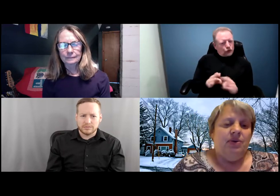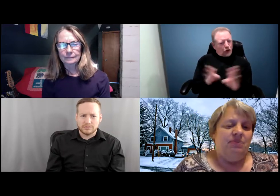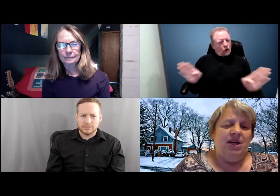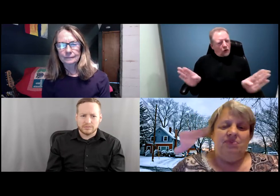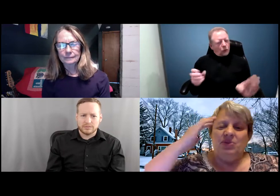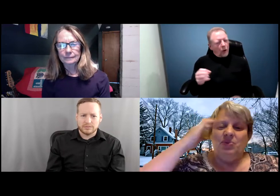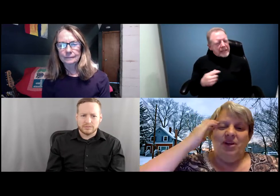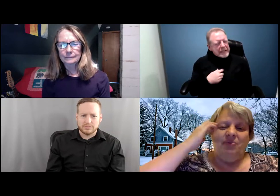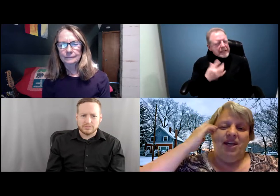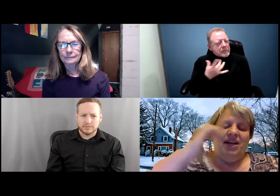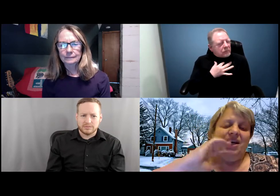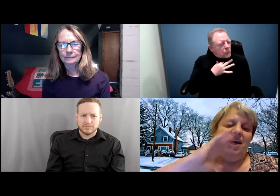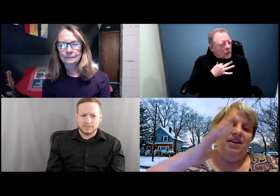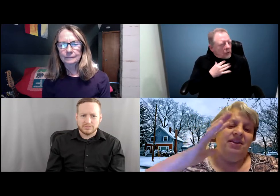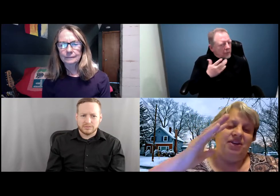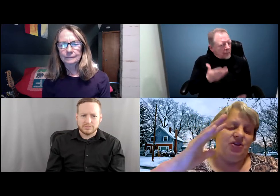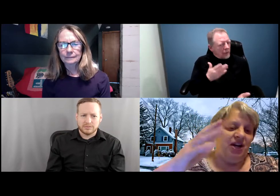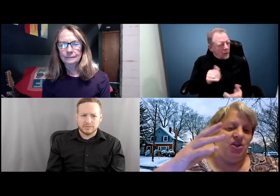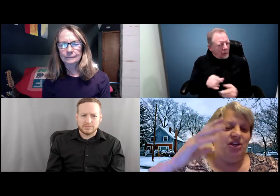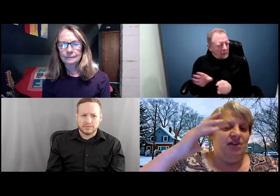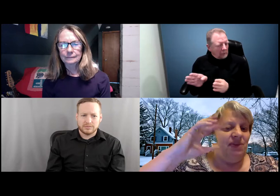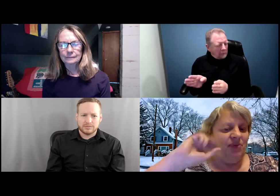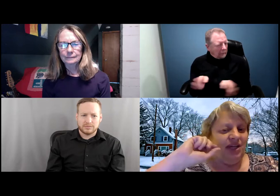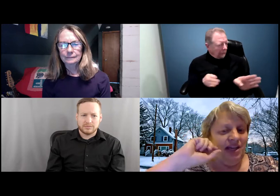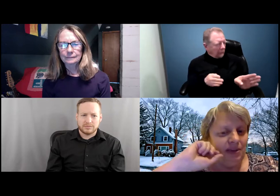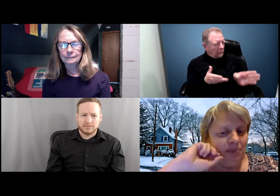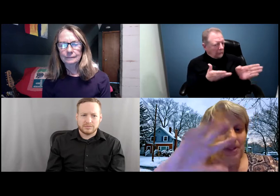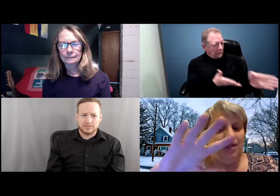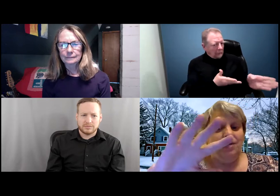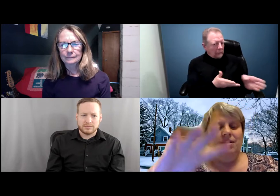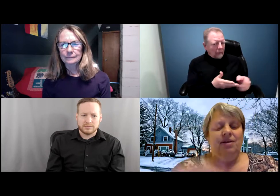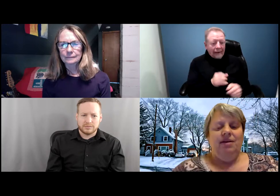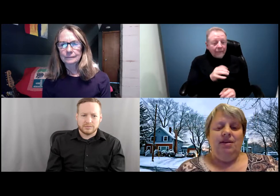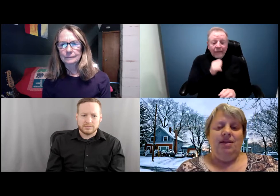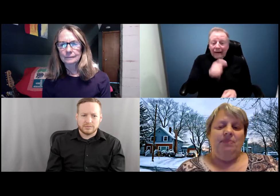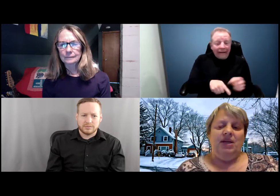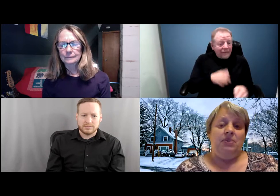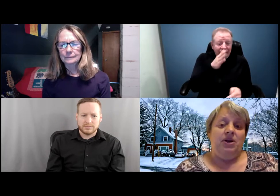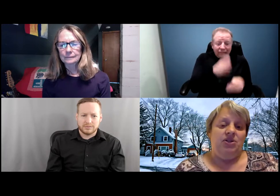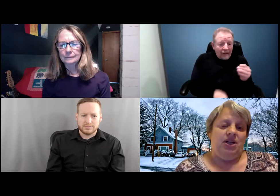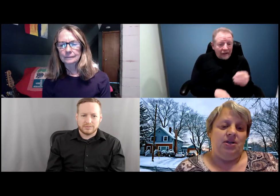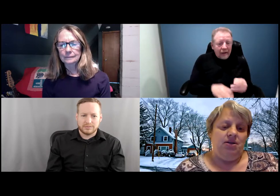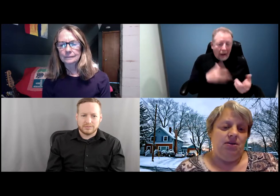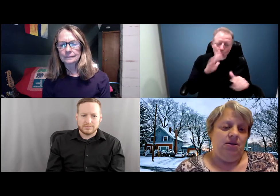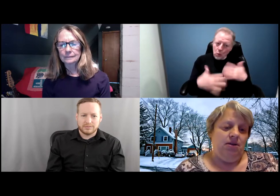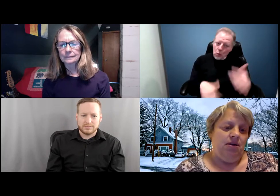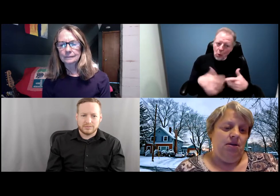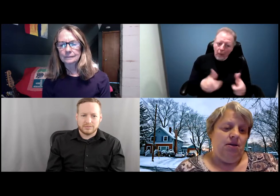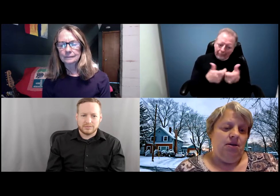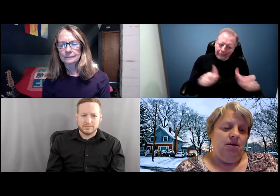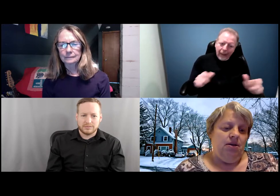So I'm just wondering if we can't head in that direction, even if we can't complete that big a project.